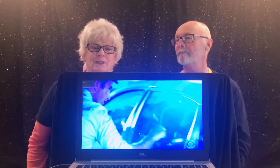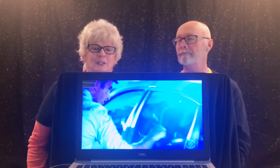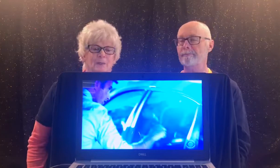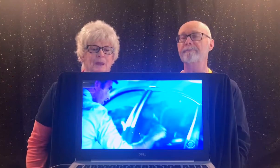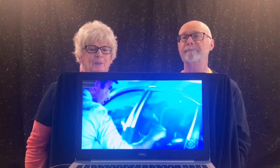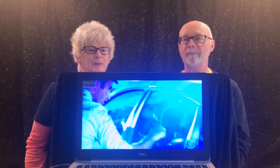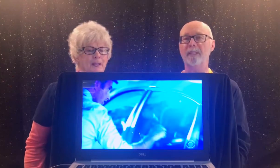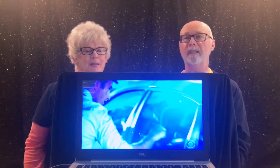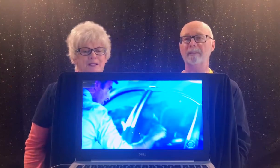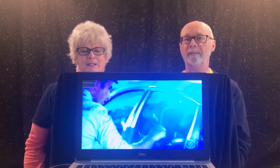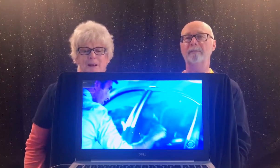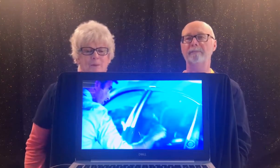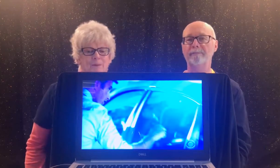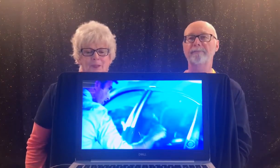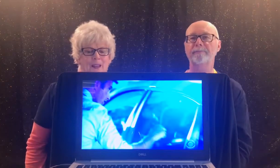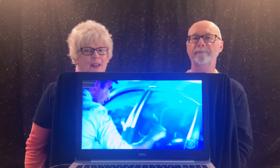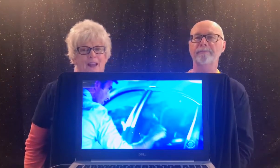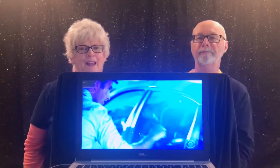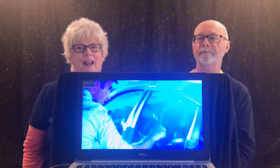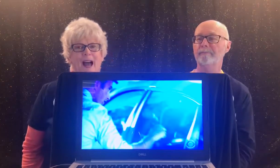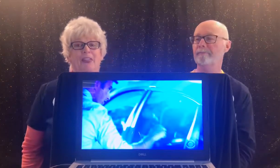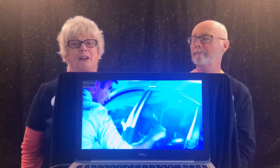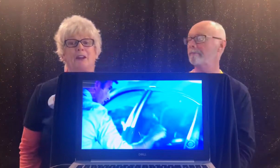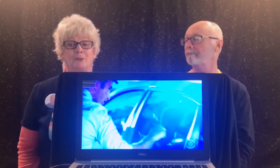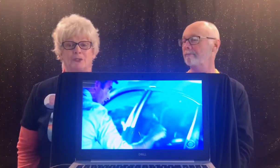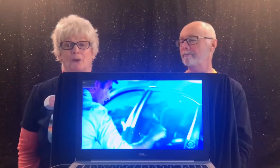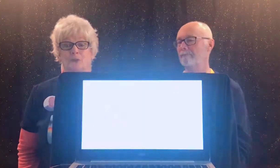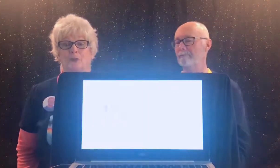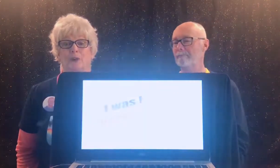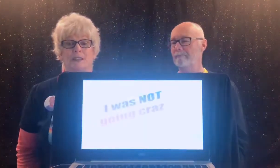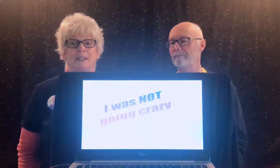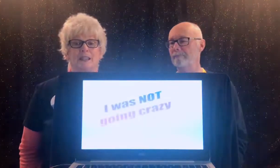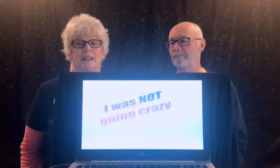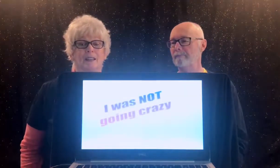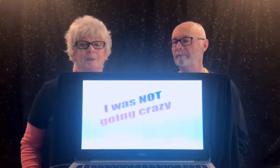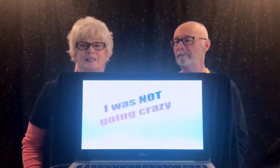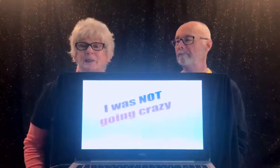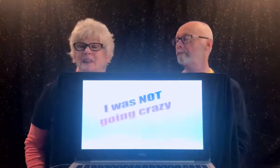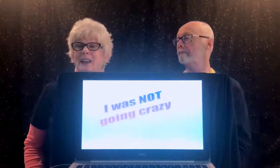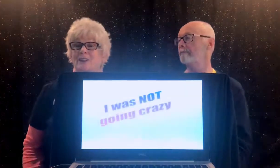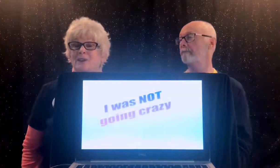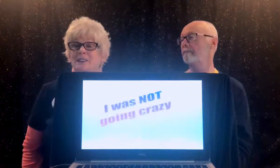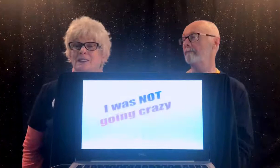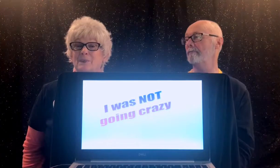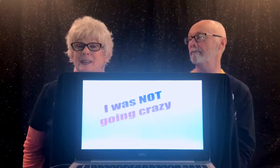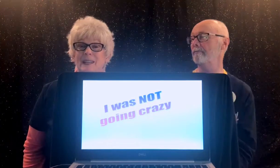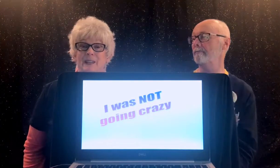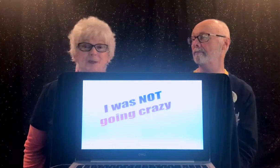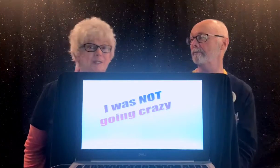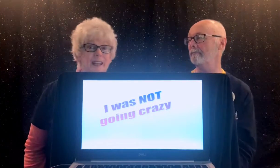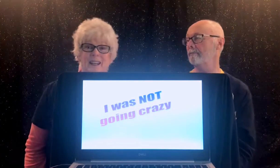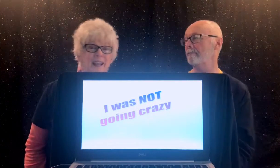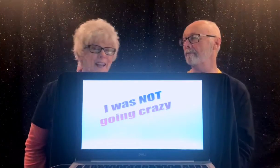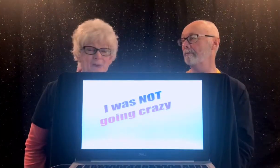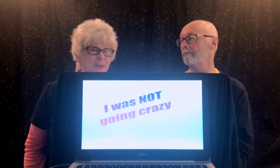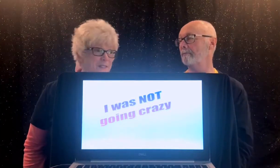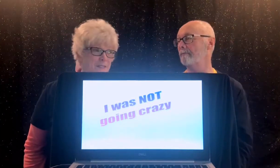to me because I thought I was going crazy. But something I learned at the meeting was that I wasn't